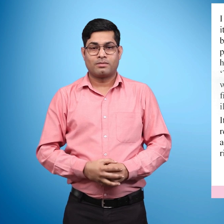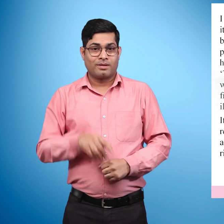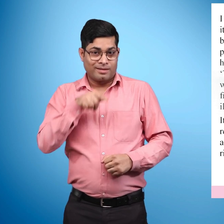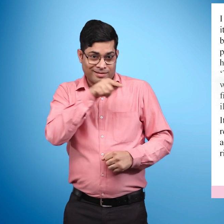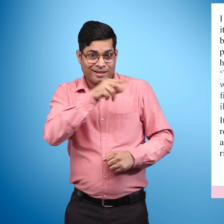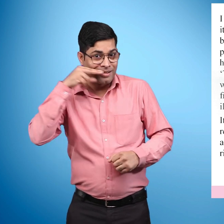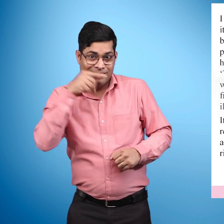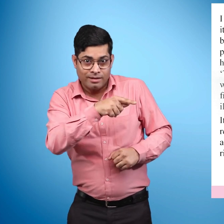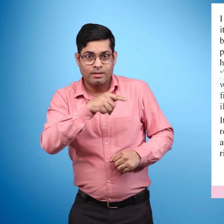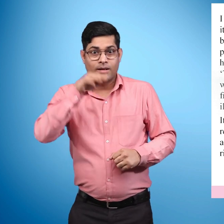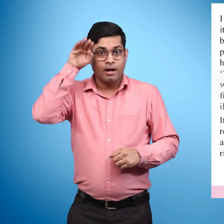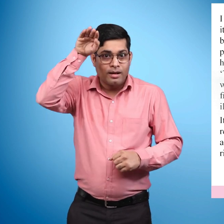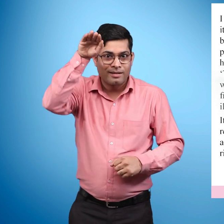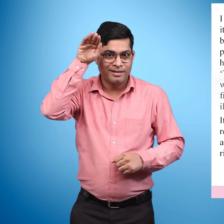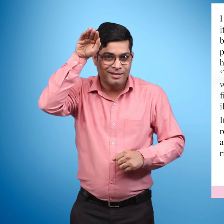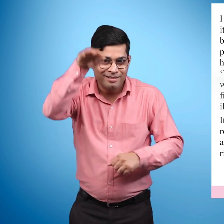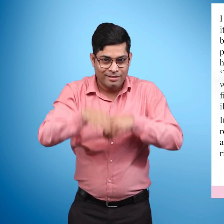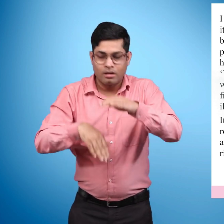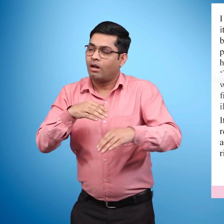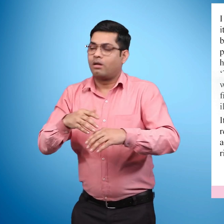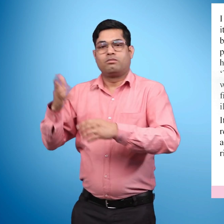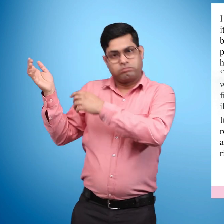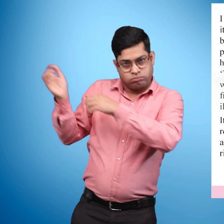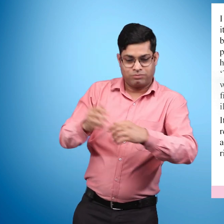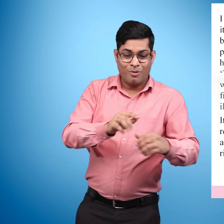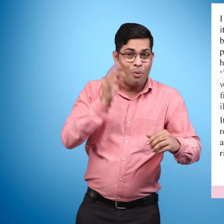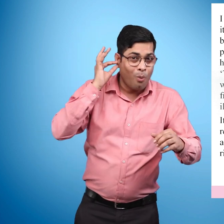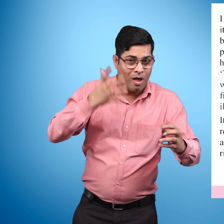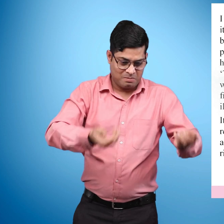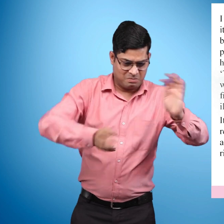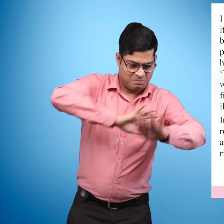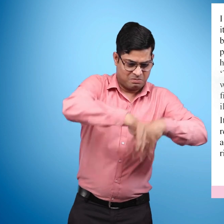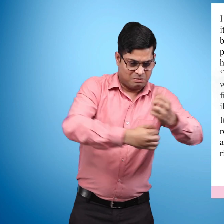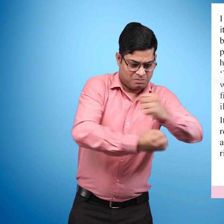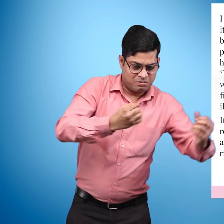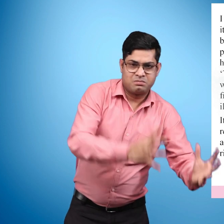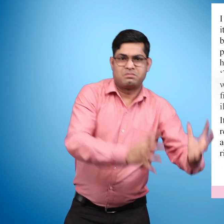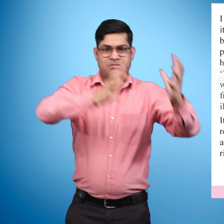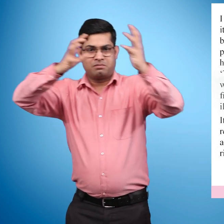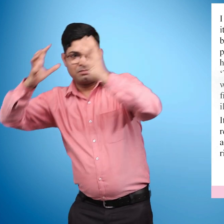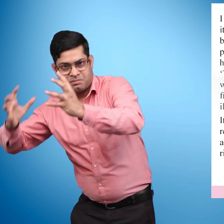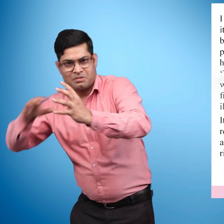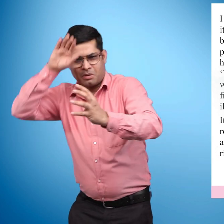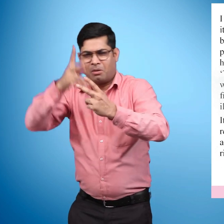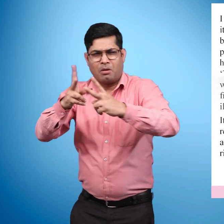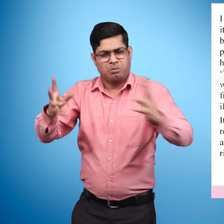It took several camels from the village to remove the property Vijay Singh had acquired. He returned much of